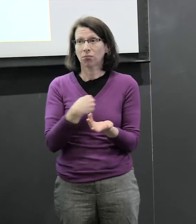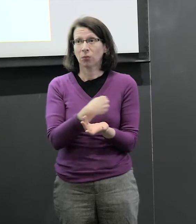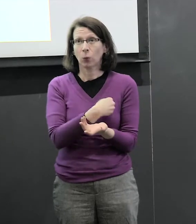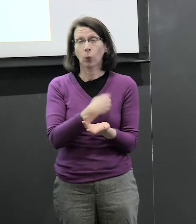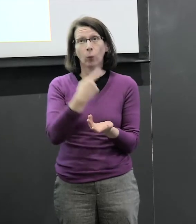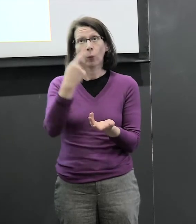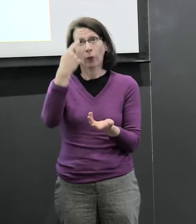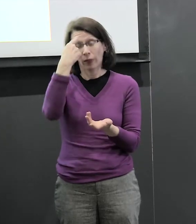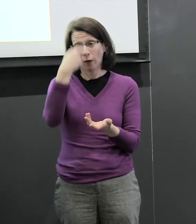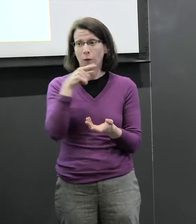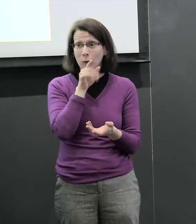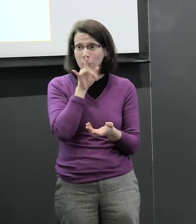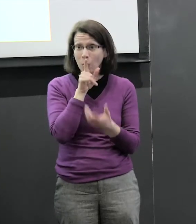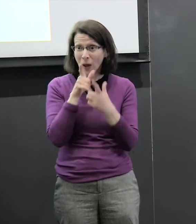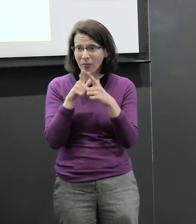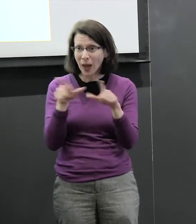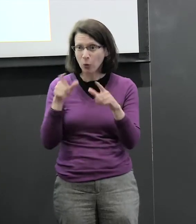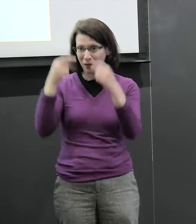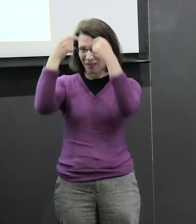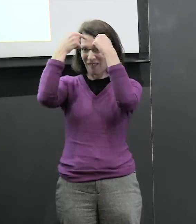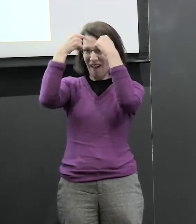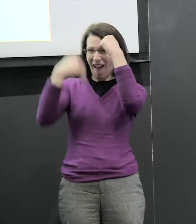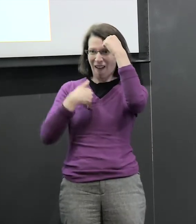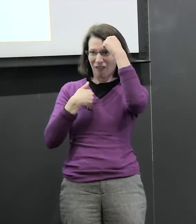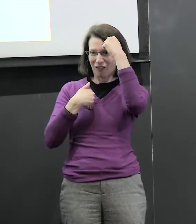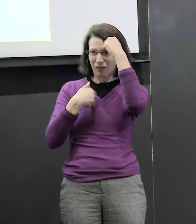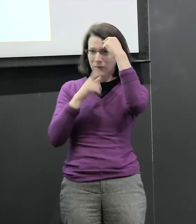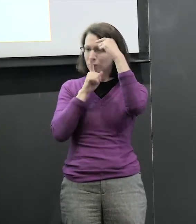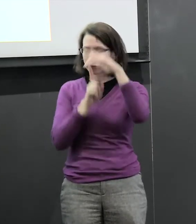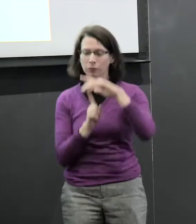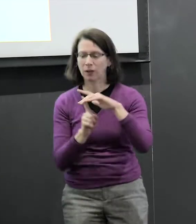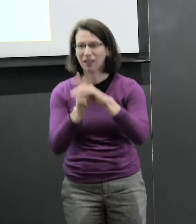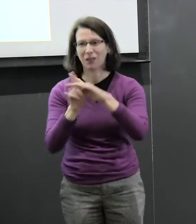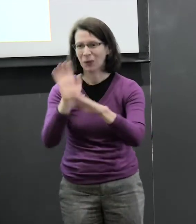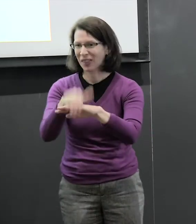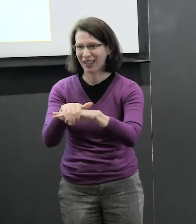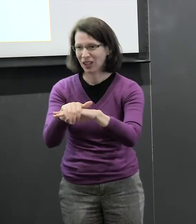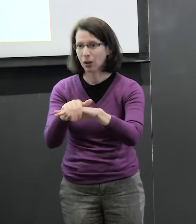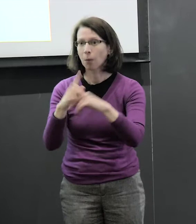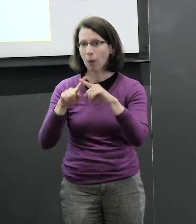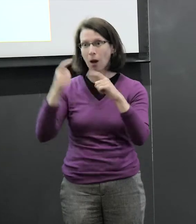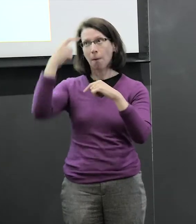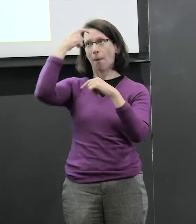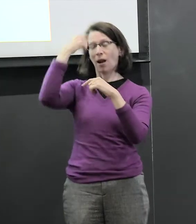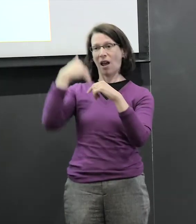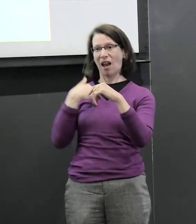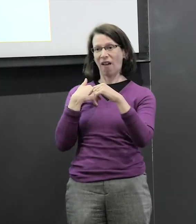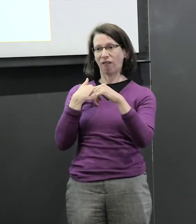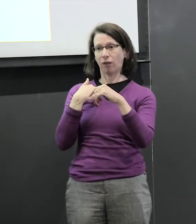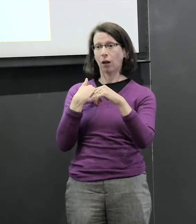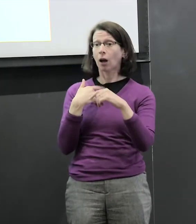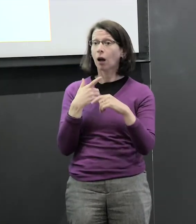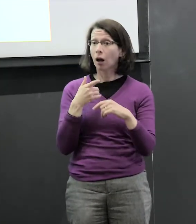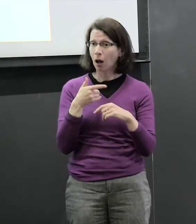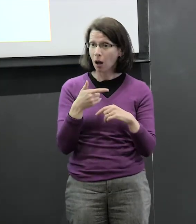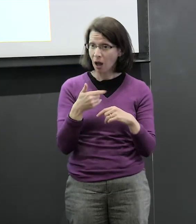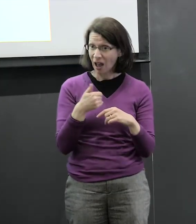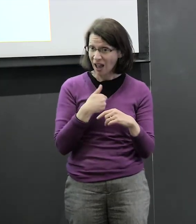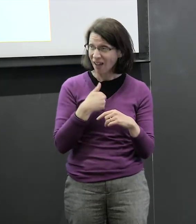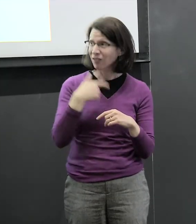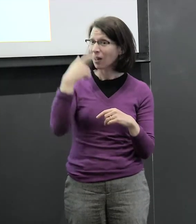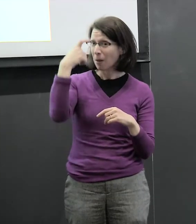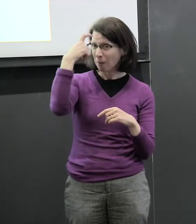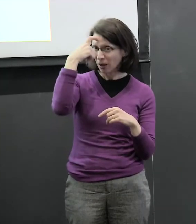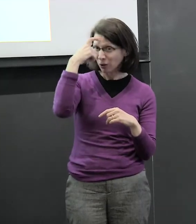the minds of the speakers, despite the fact that you don't pronounce them in English, have a mental reality that you can